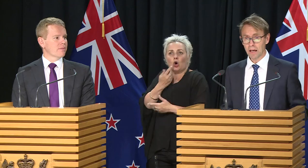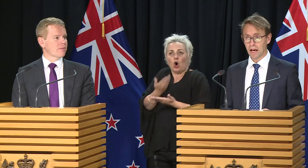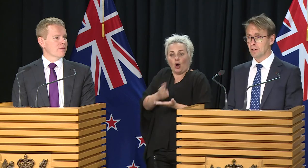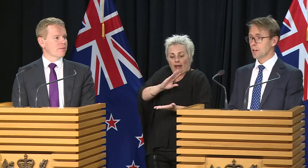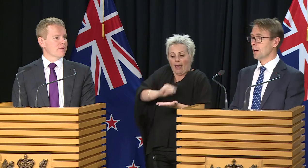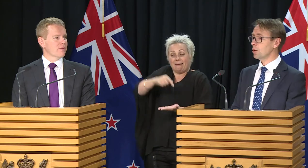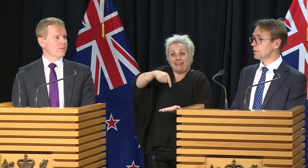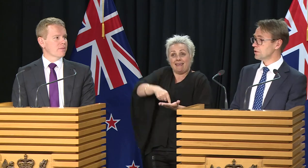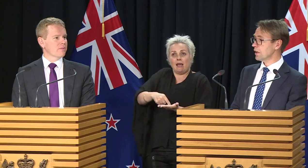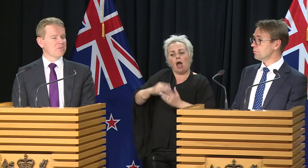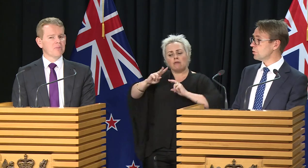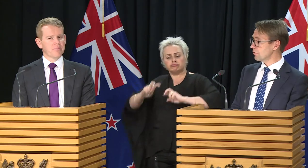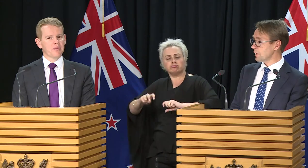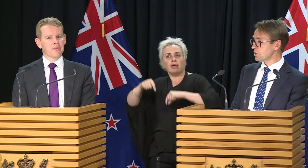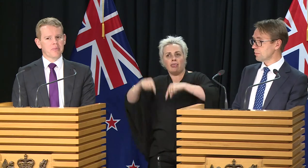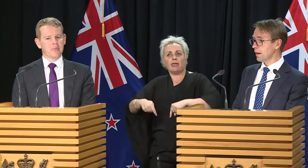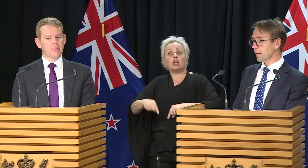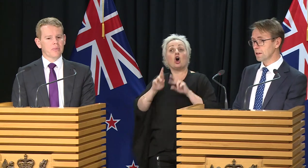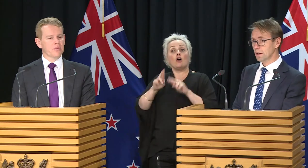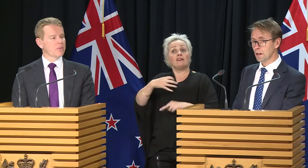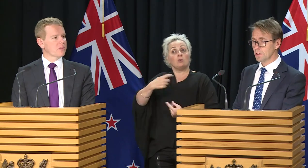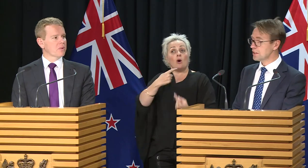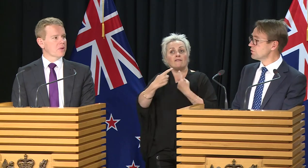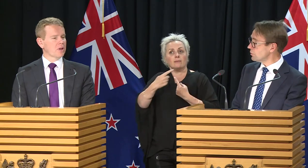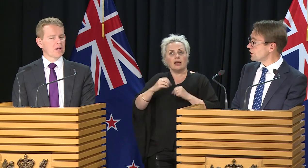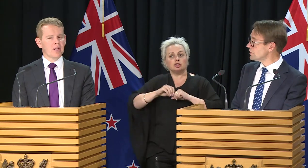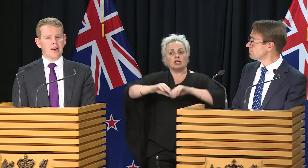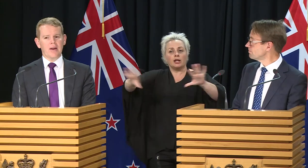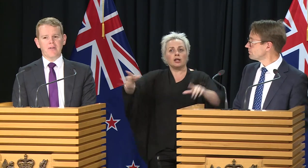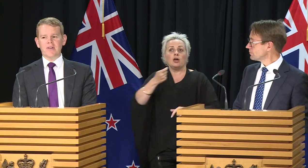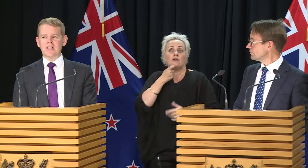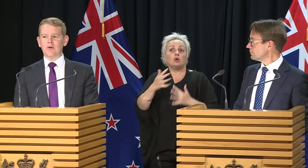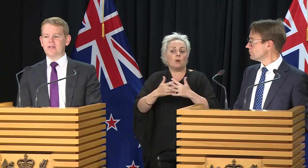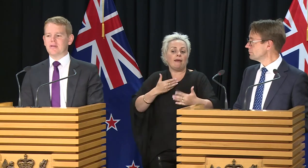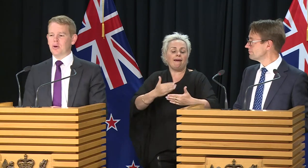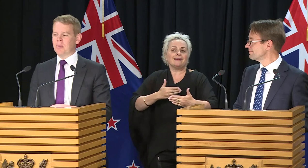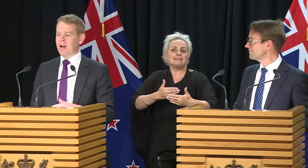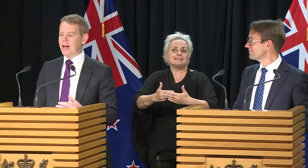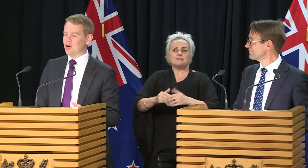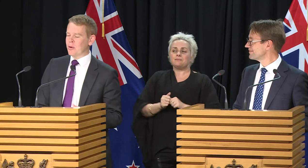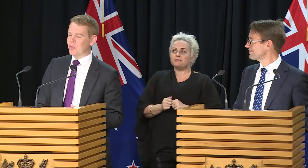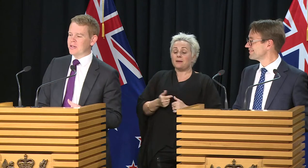here, and hoping to have more information about that in the next few weeks. Having said,